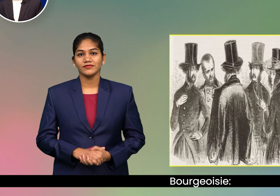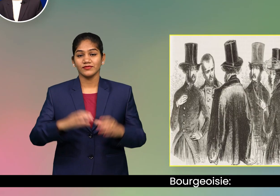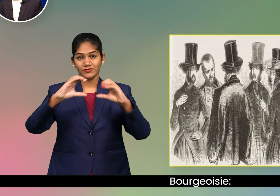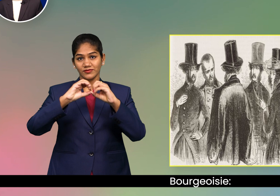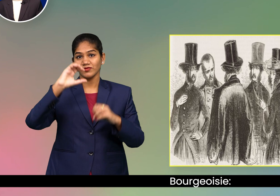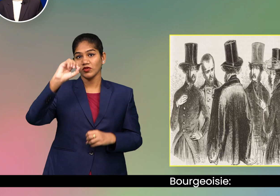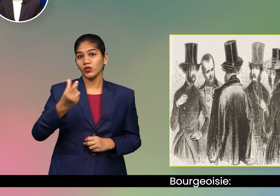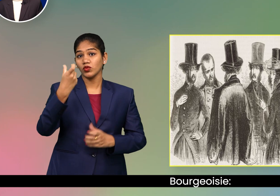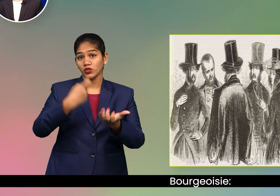Bourgeoisie,